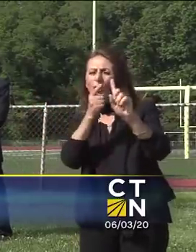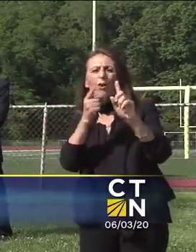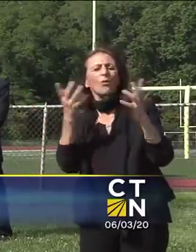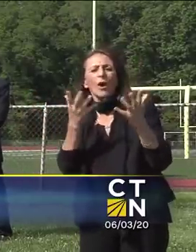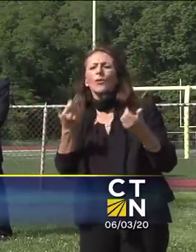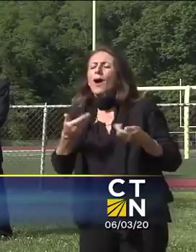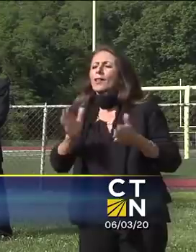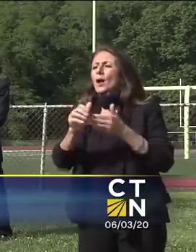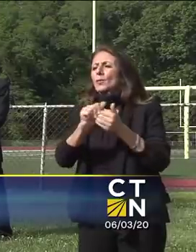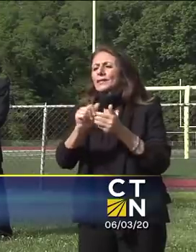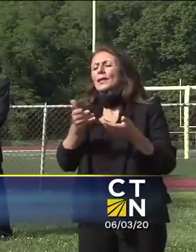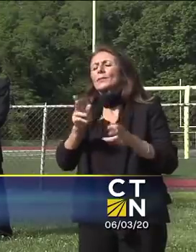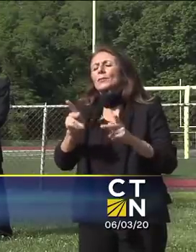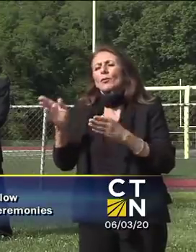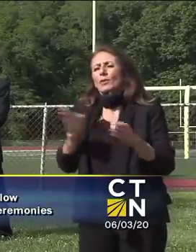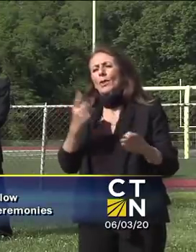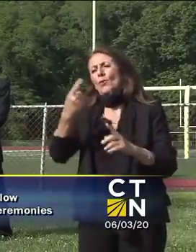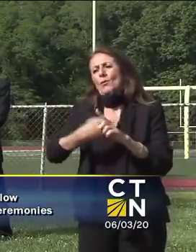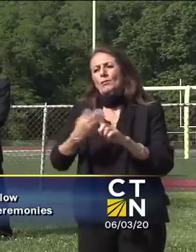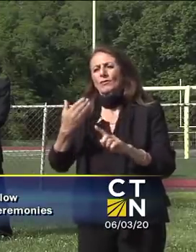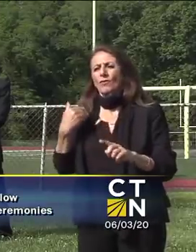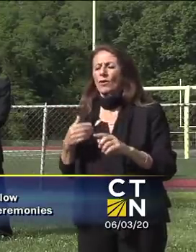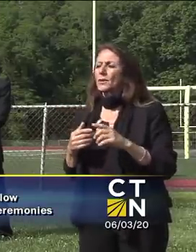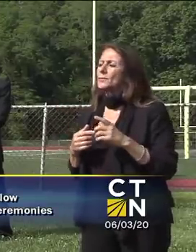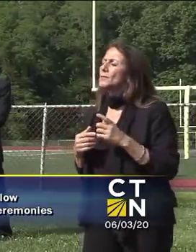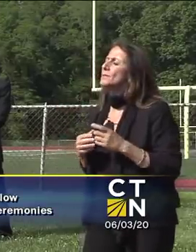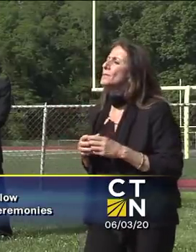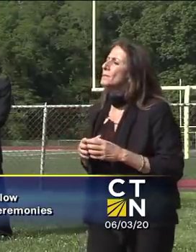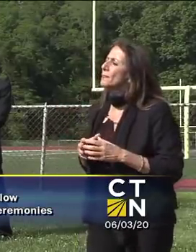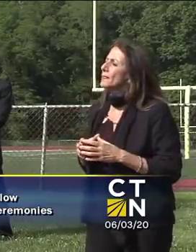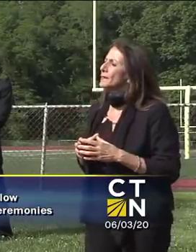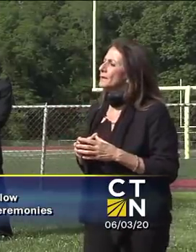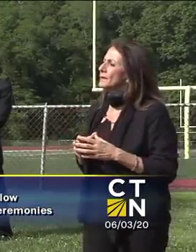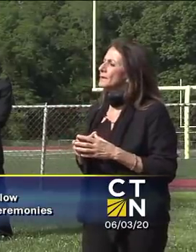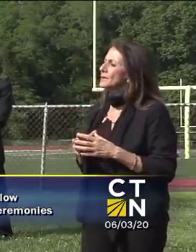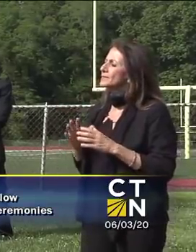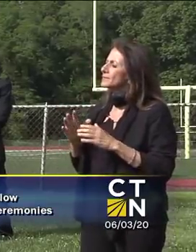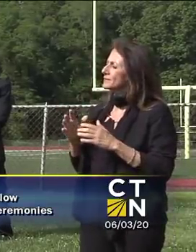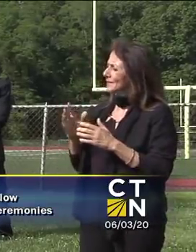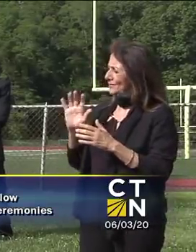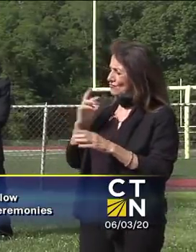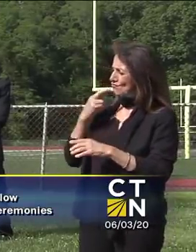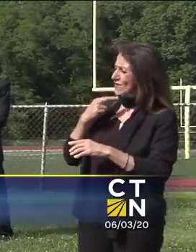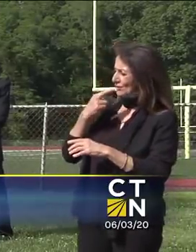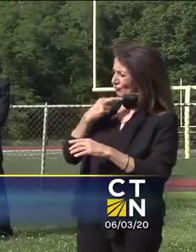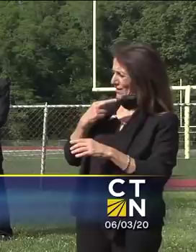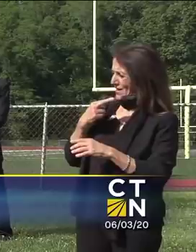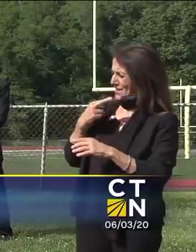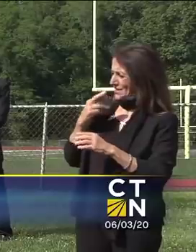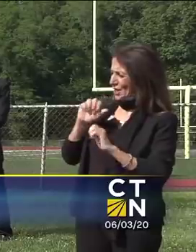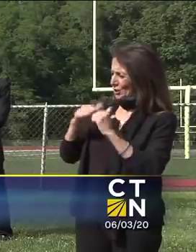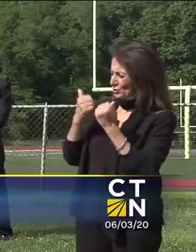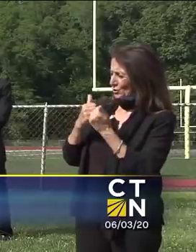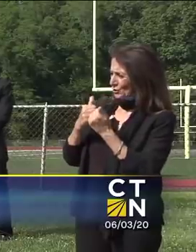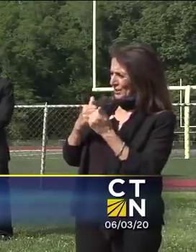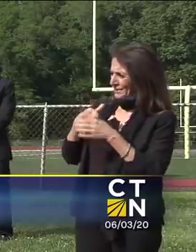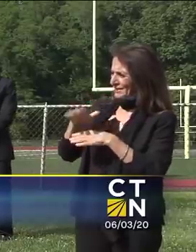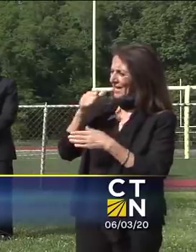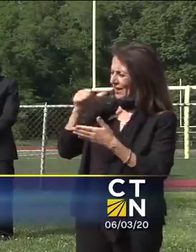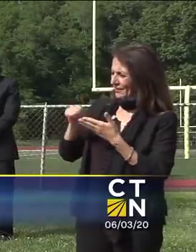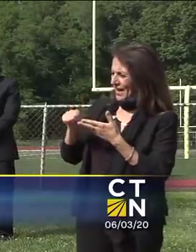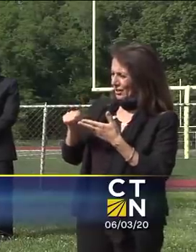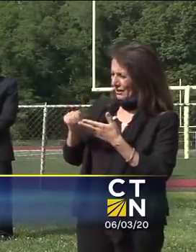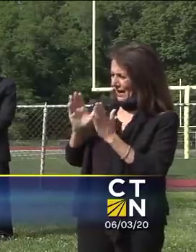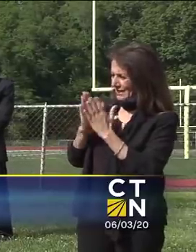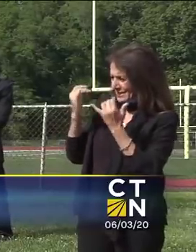flexibility and let them plan a month out. Do you have any response to the Restaurant Association who sent out a letter earlier today asking that they do